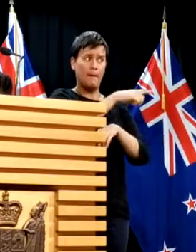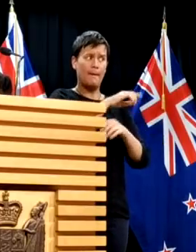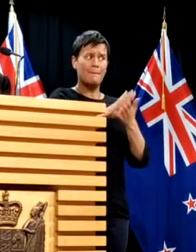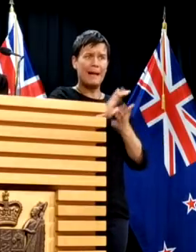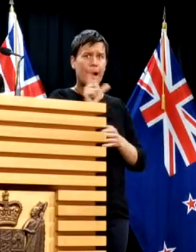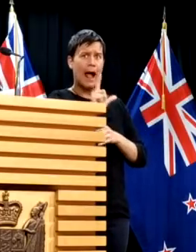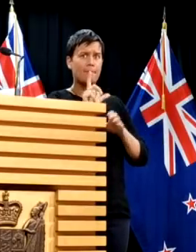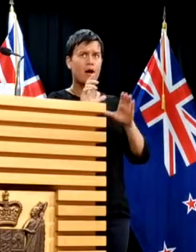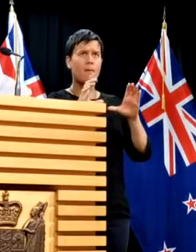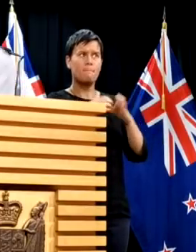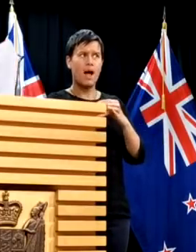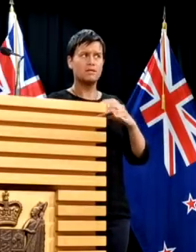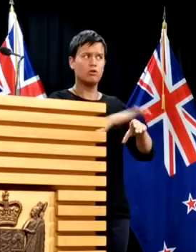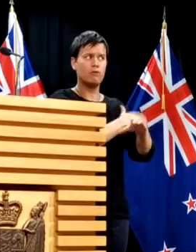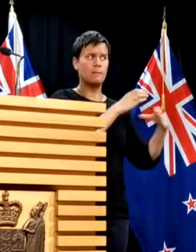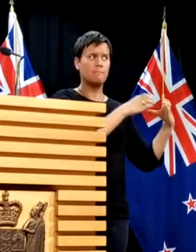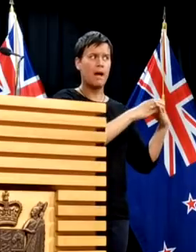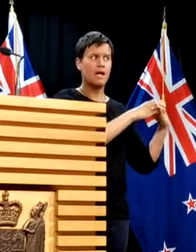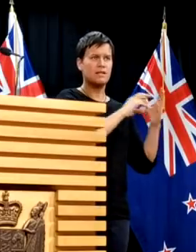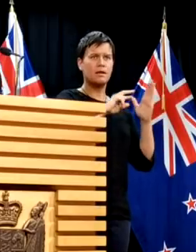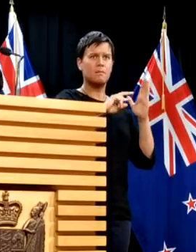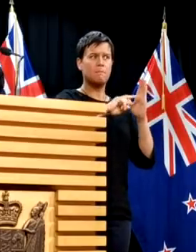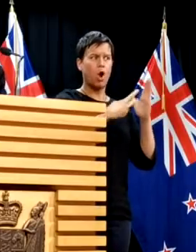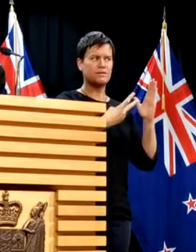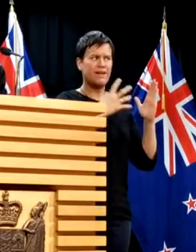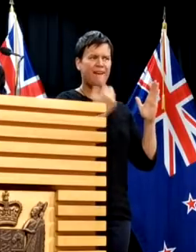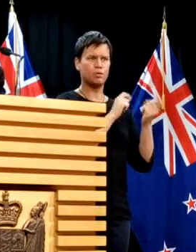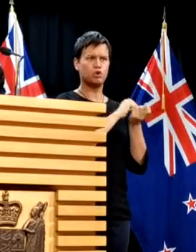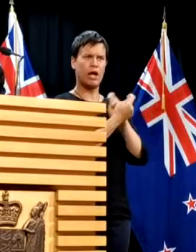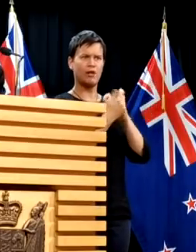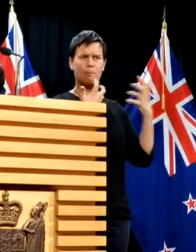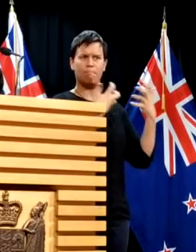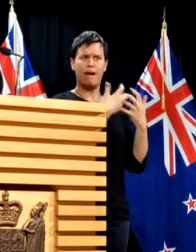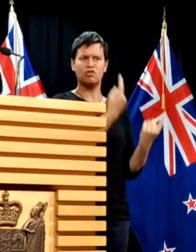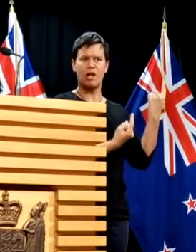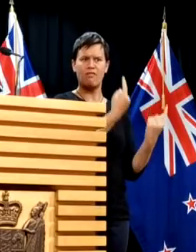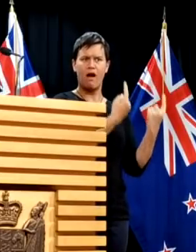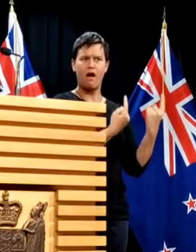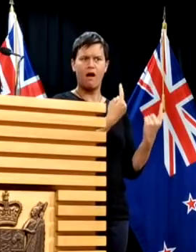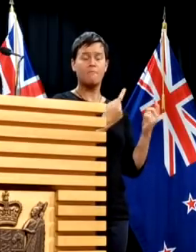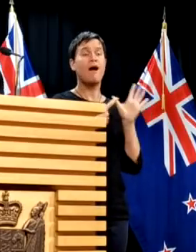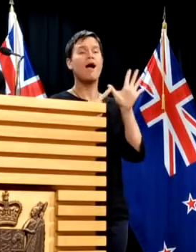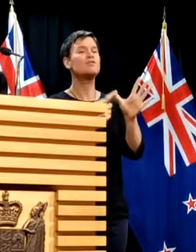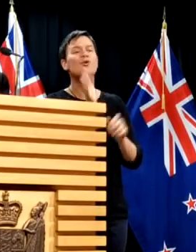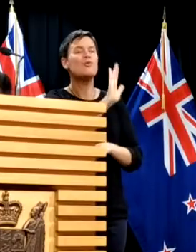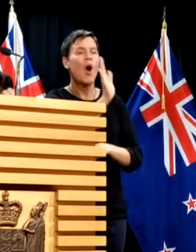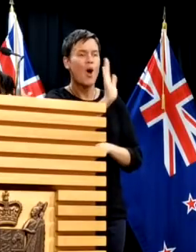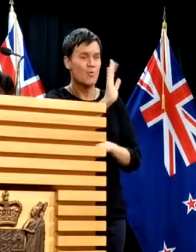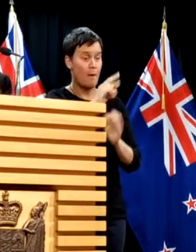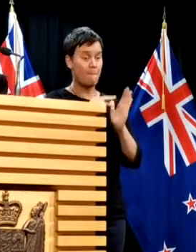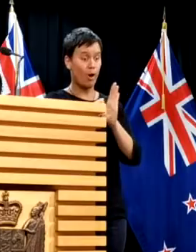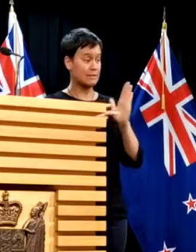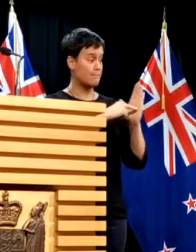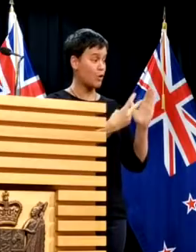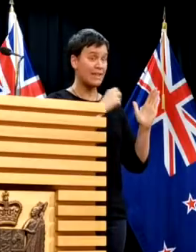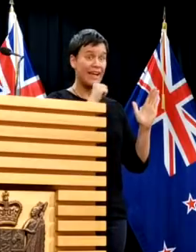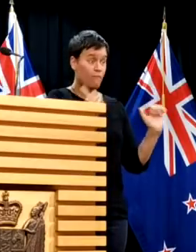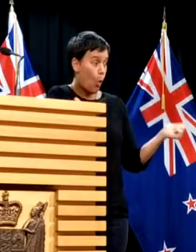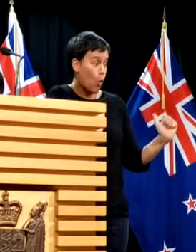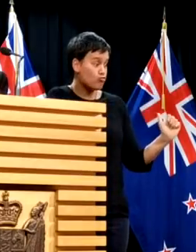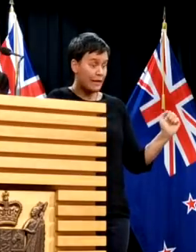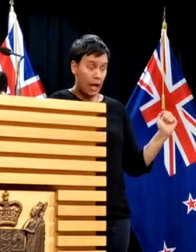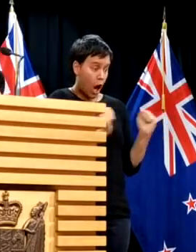You'll notice is the areas we've listed are already areas in which we have good common understanding. You know, of course,